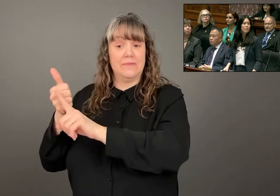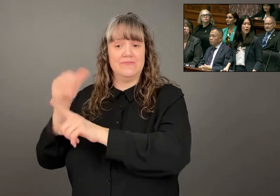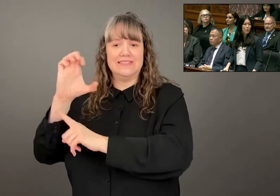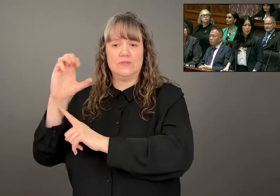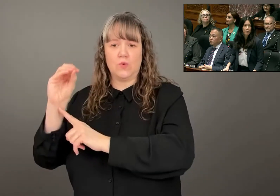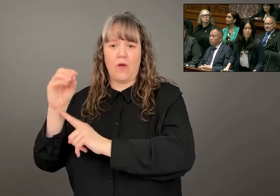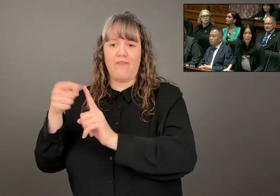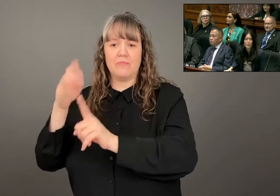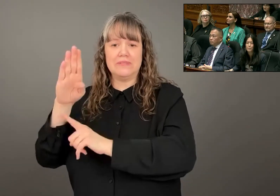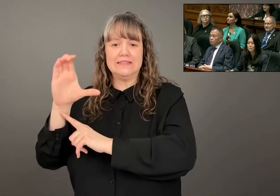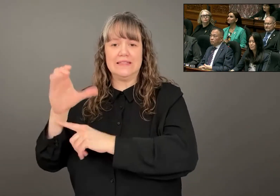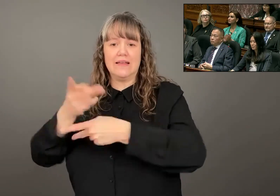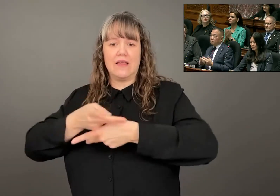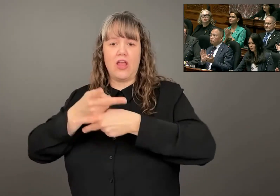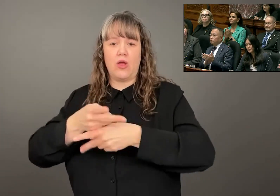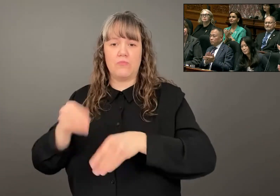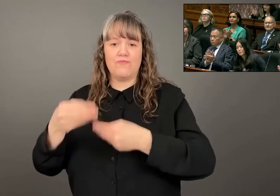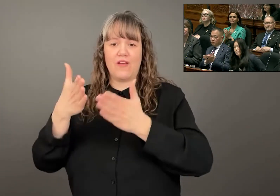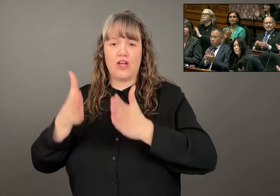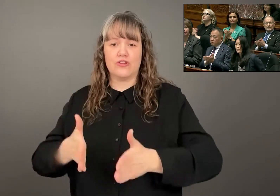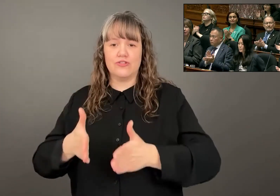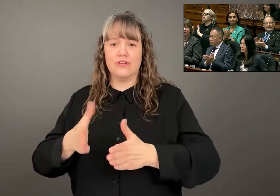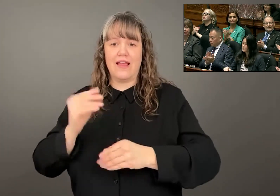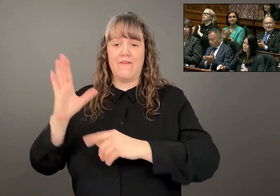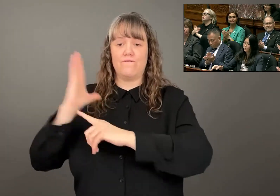Minister of Health.